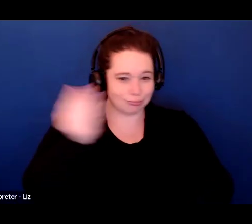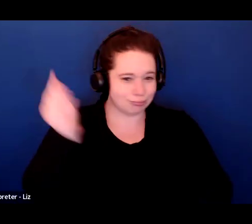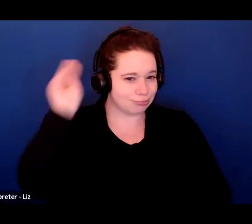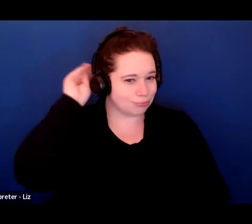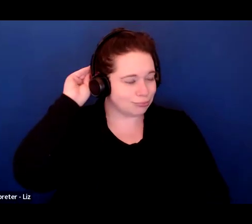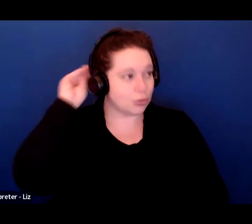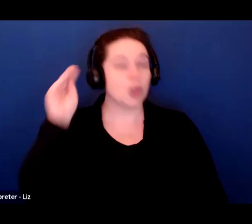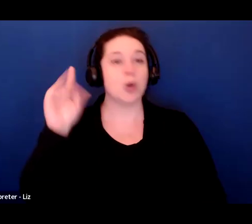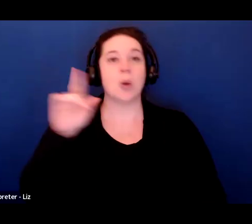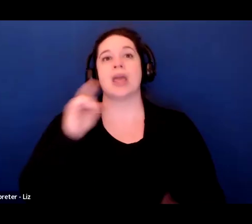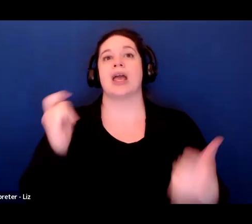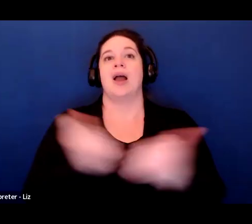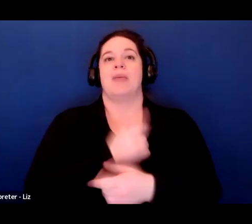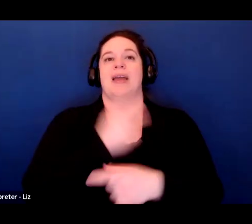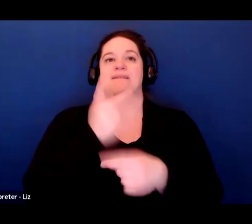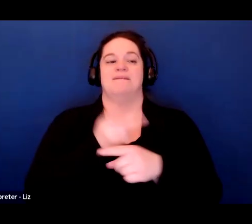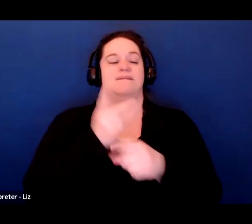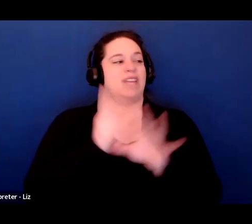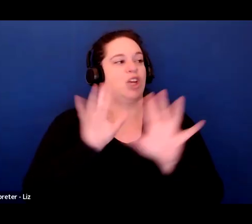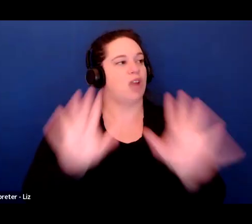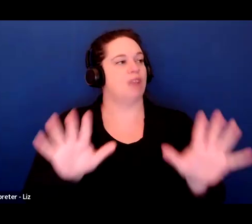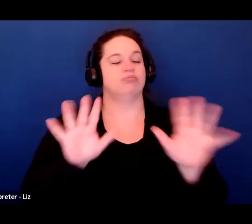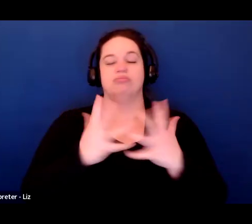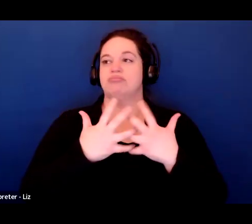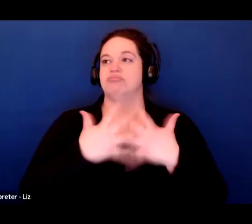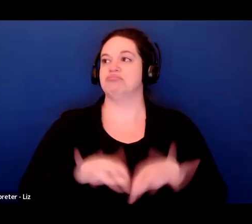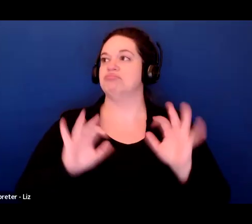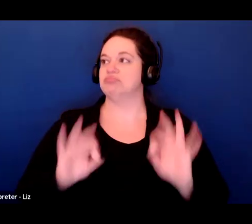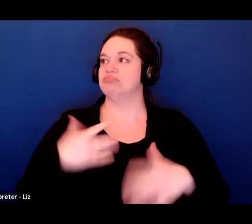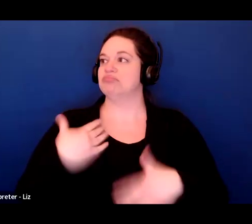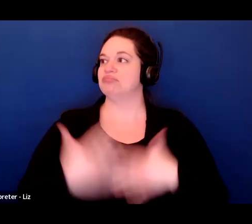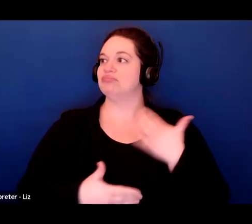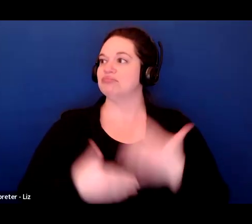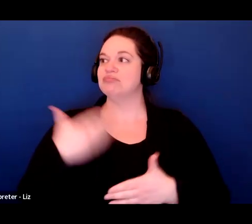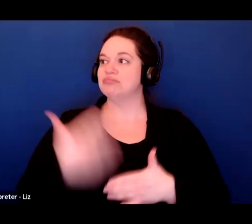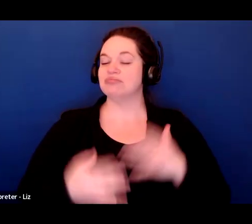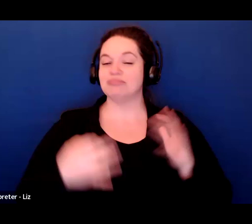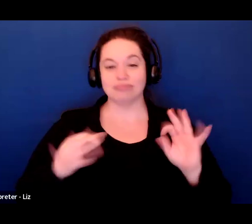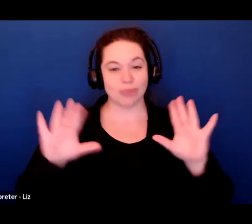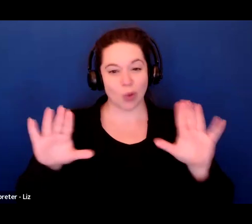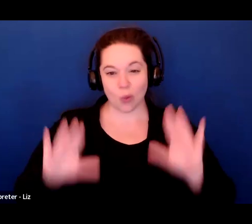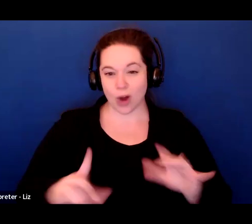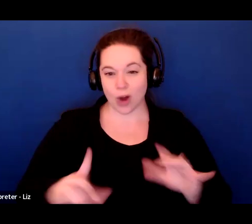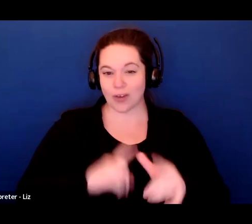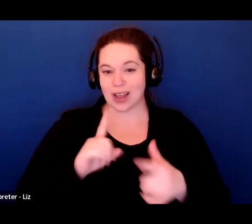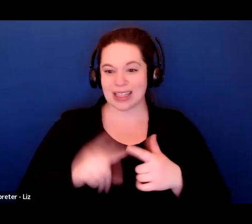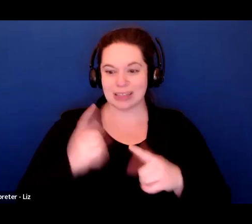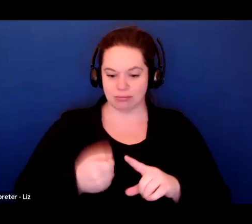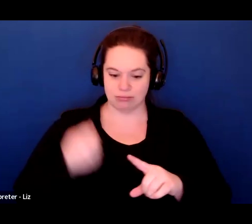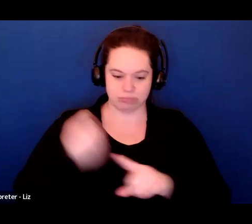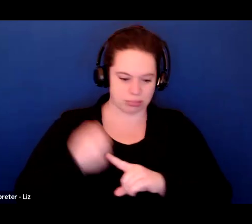all figured out. Everything's going along just great. Things are going just wonderful. And then something